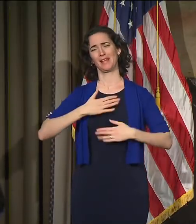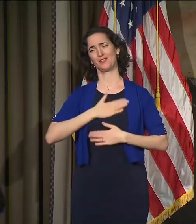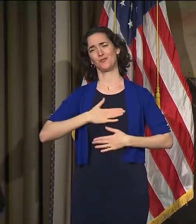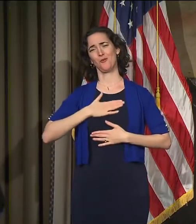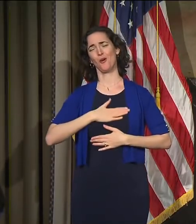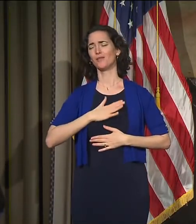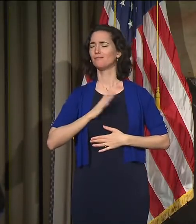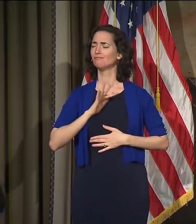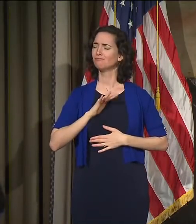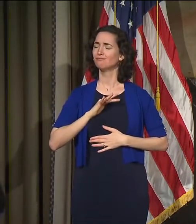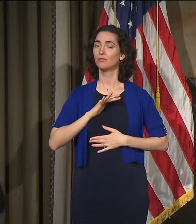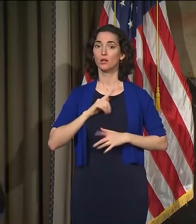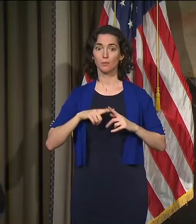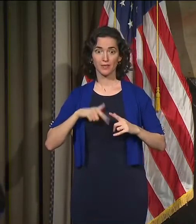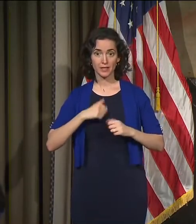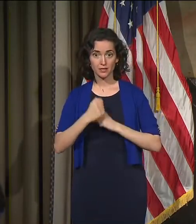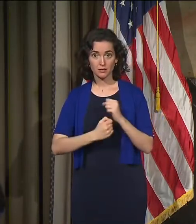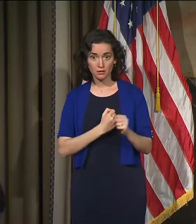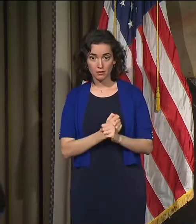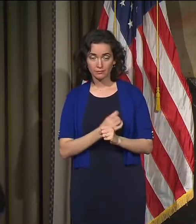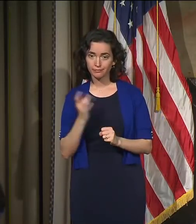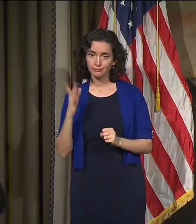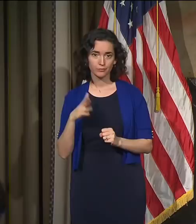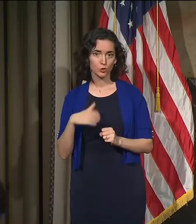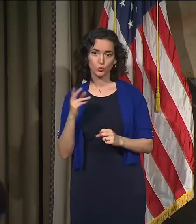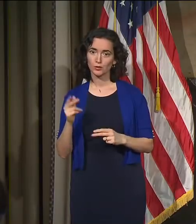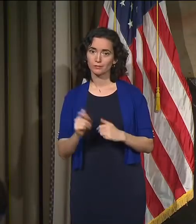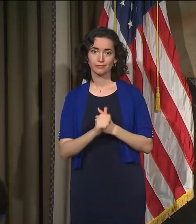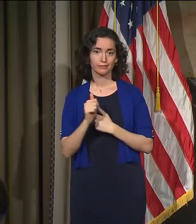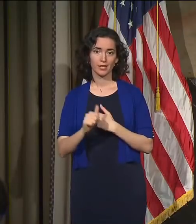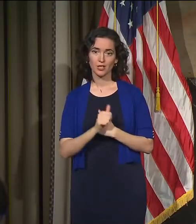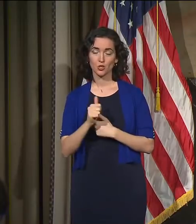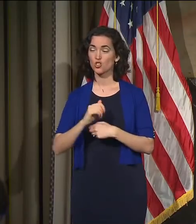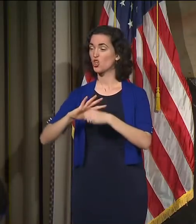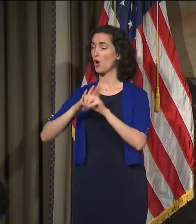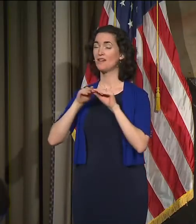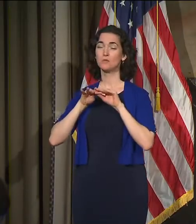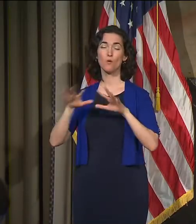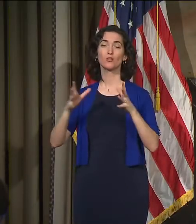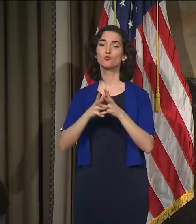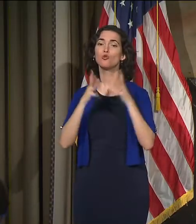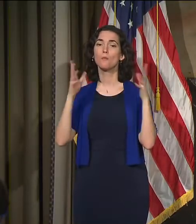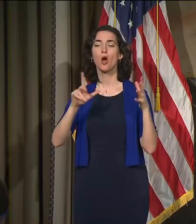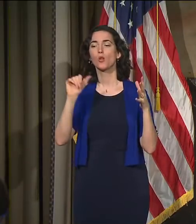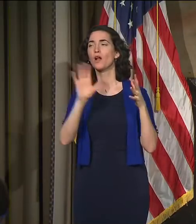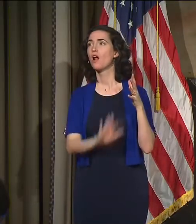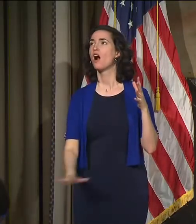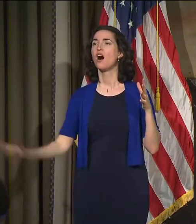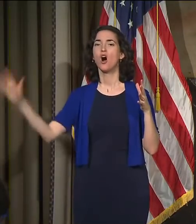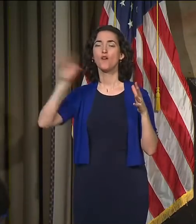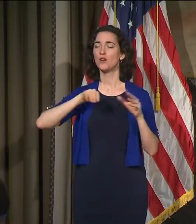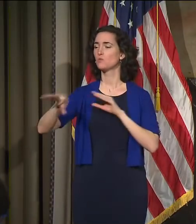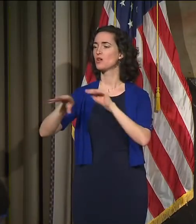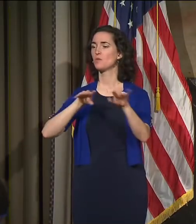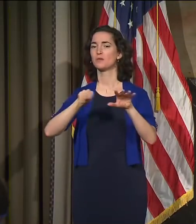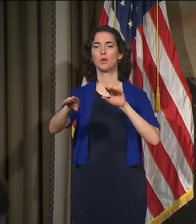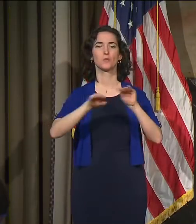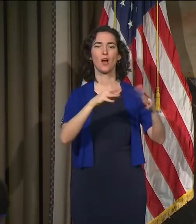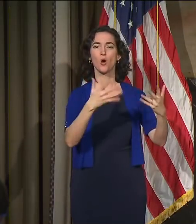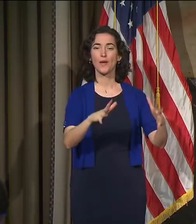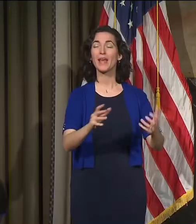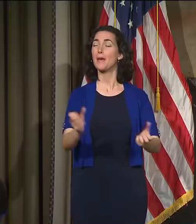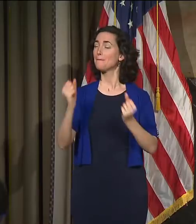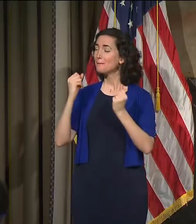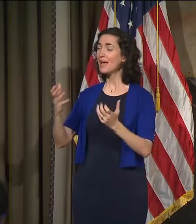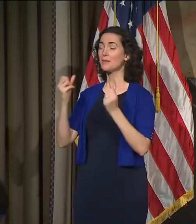risk is just too high this year. There's too much COVID in Louisiana passing around. We already have too many cases,